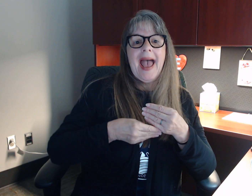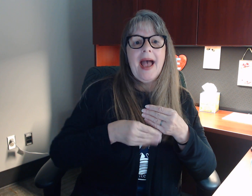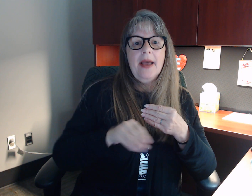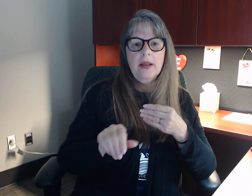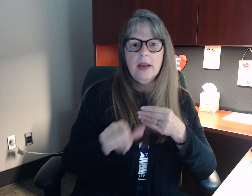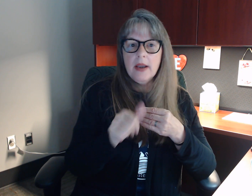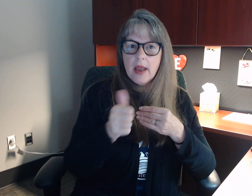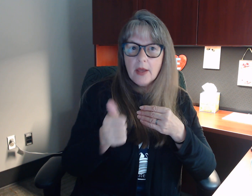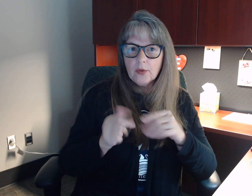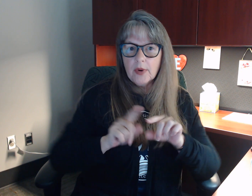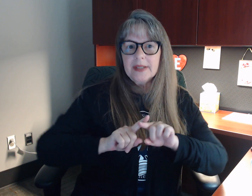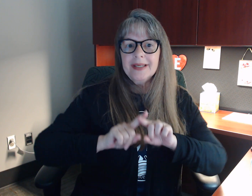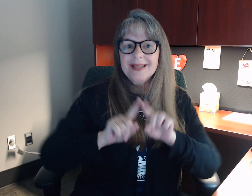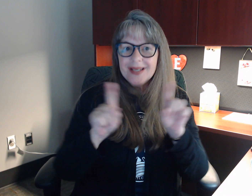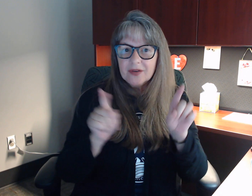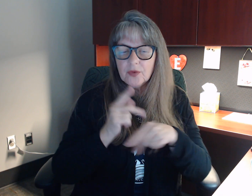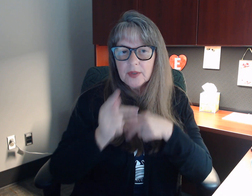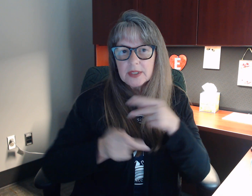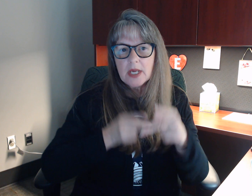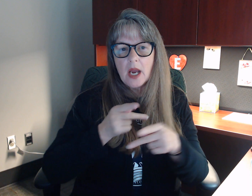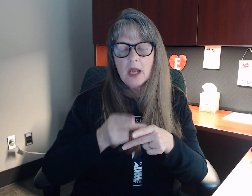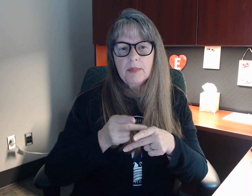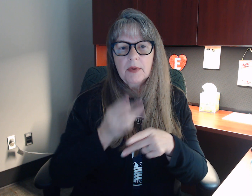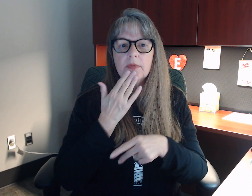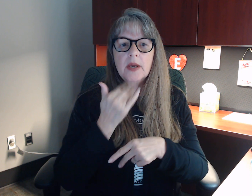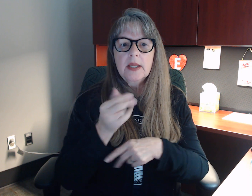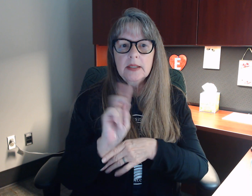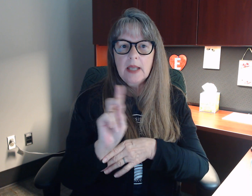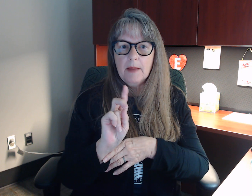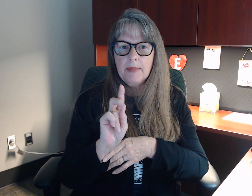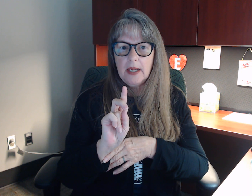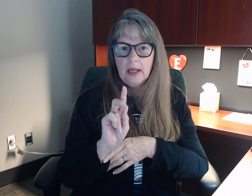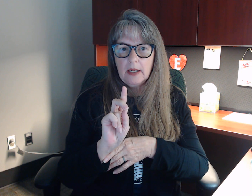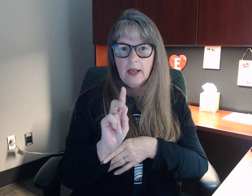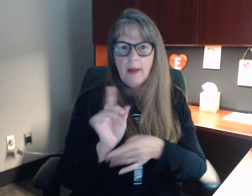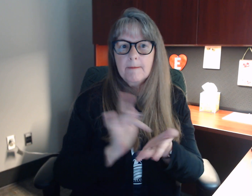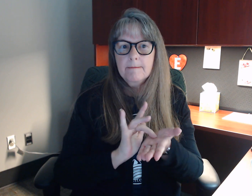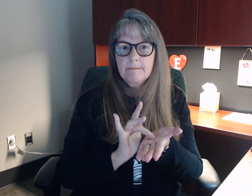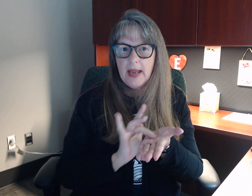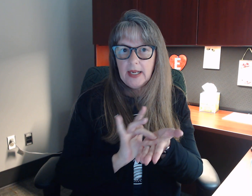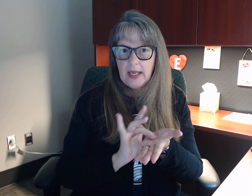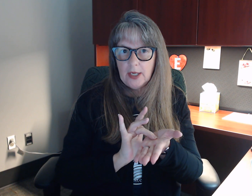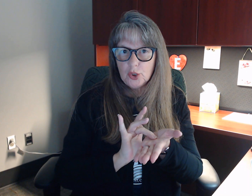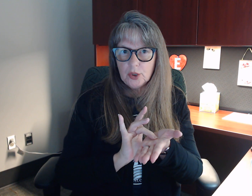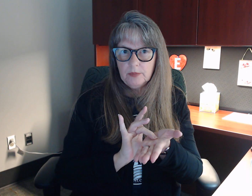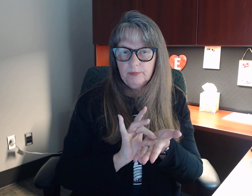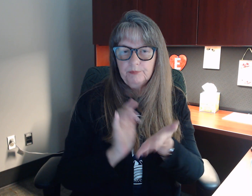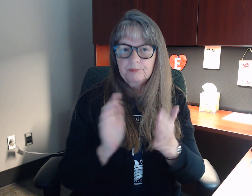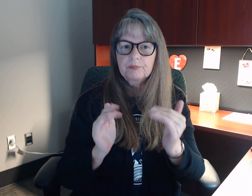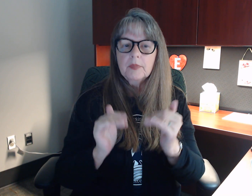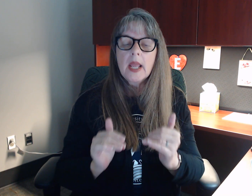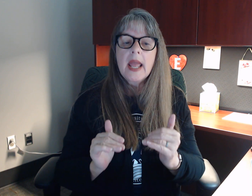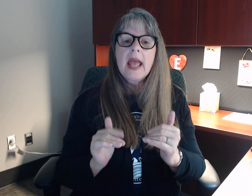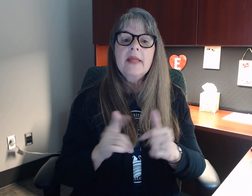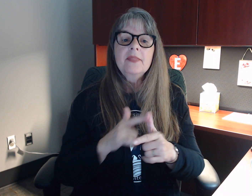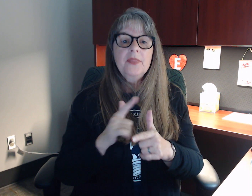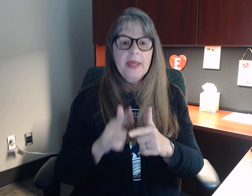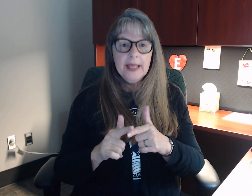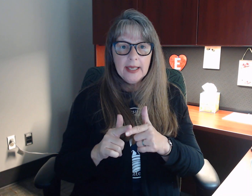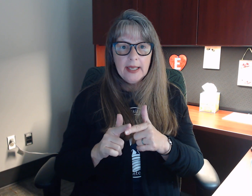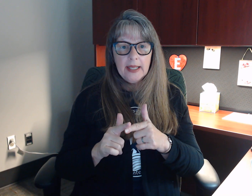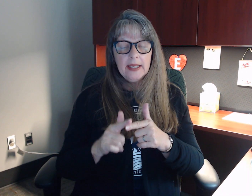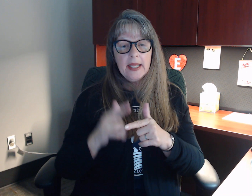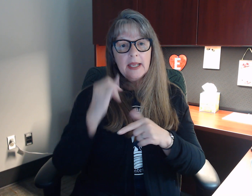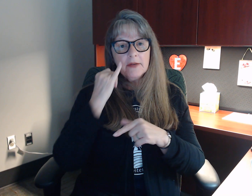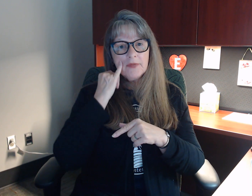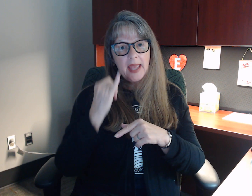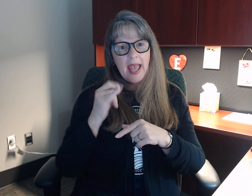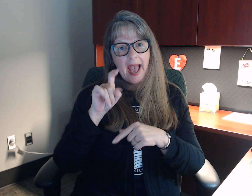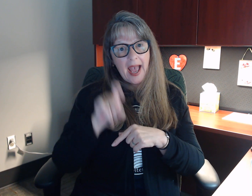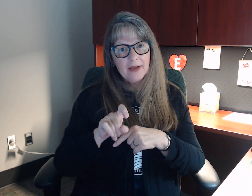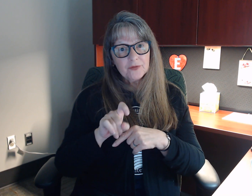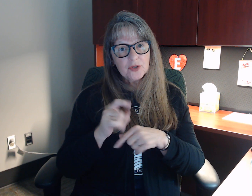a different type of diabetic medication. Then if they have to